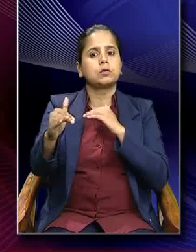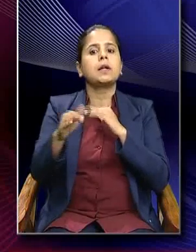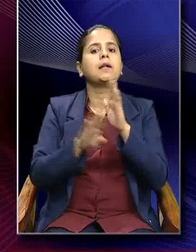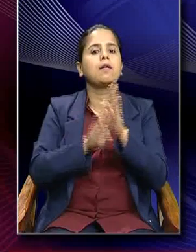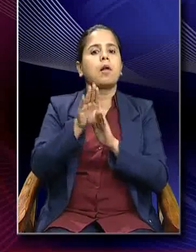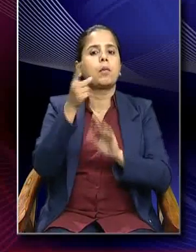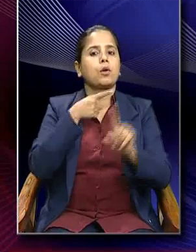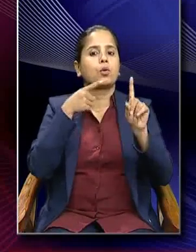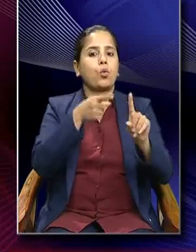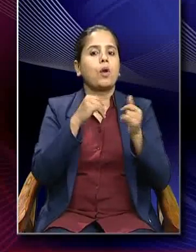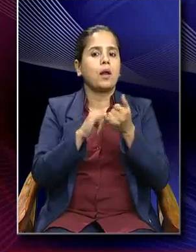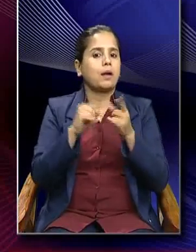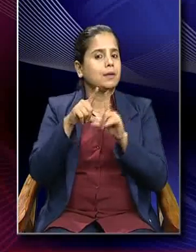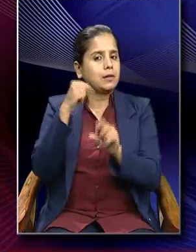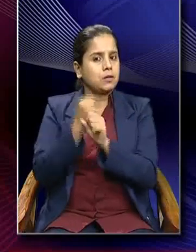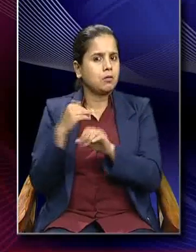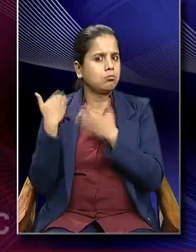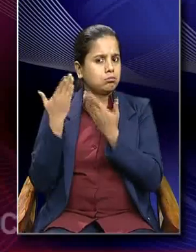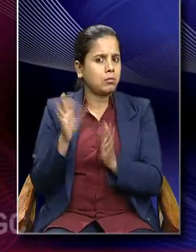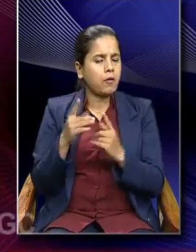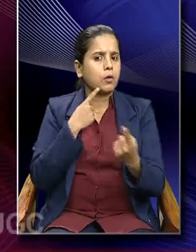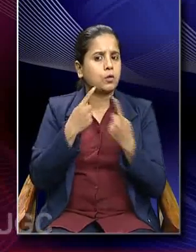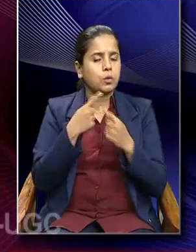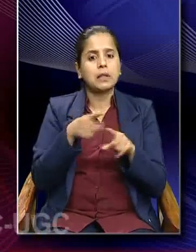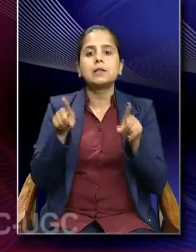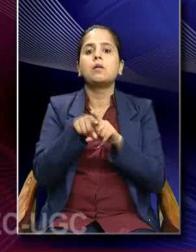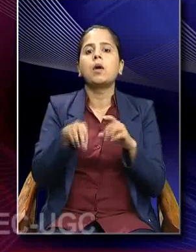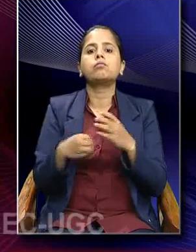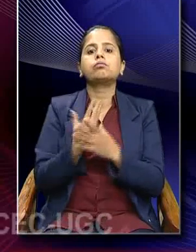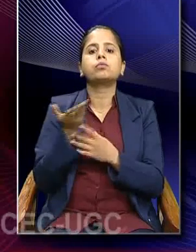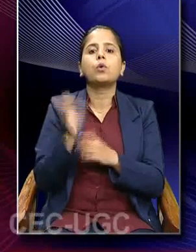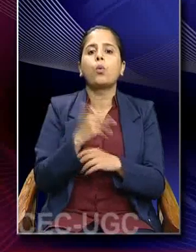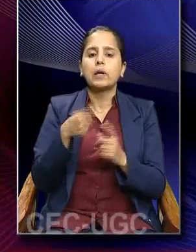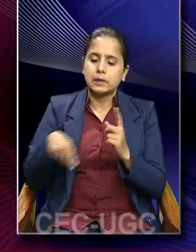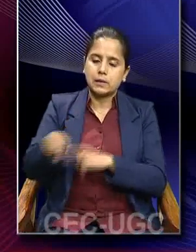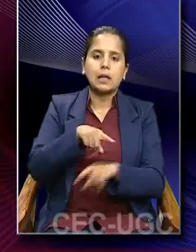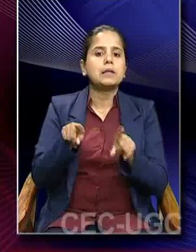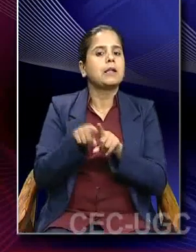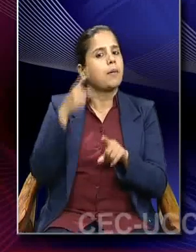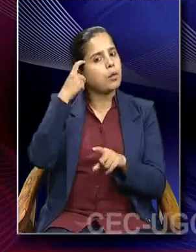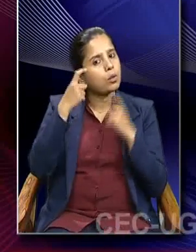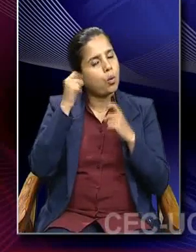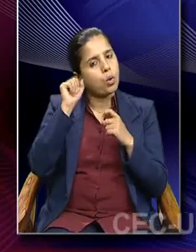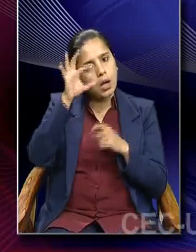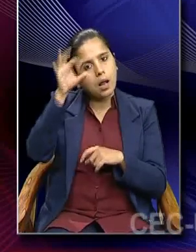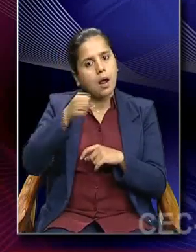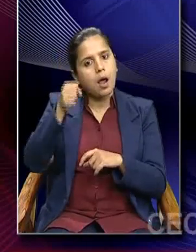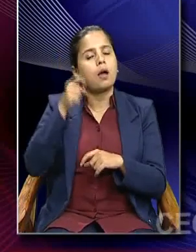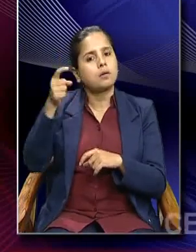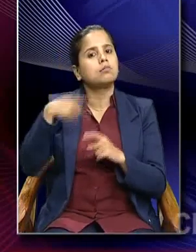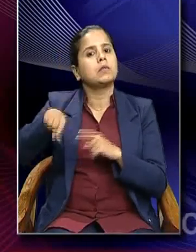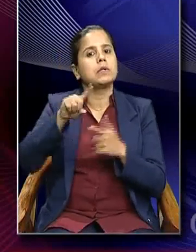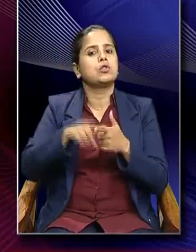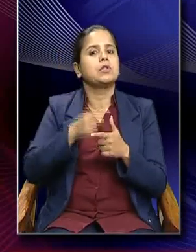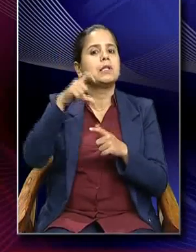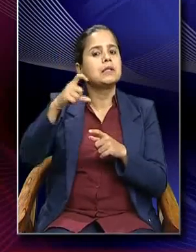goals. So this also is originating from the same core thought process of Gandhian thoughts and J.C.